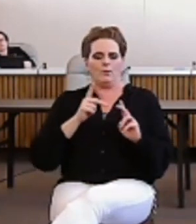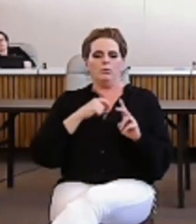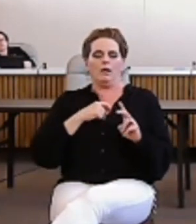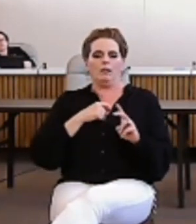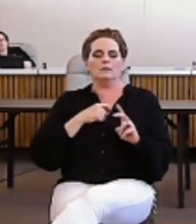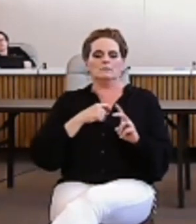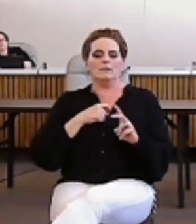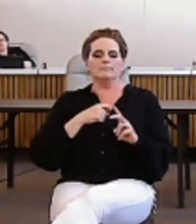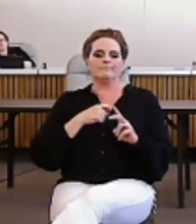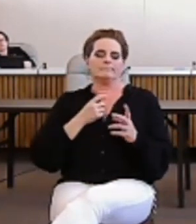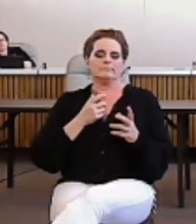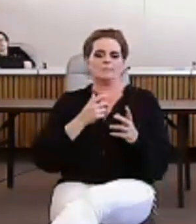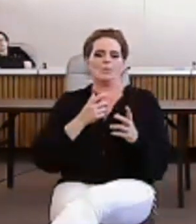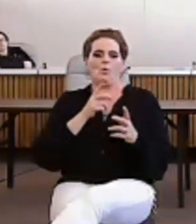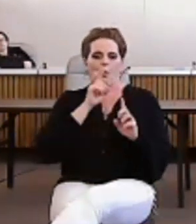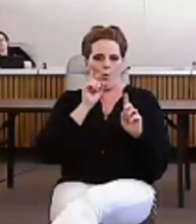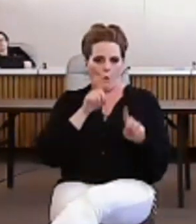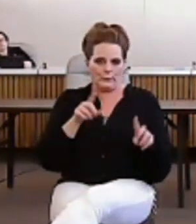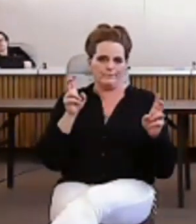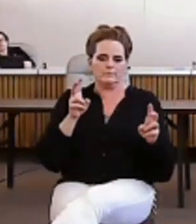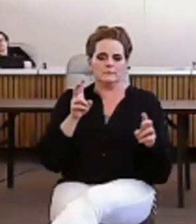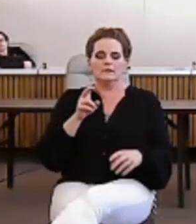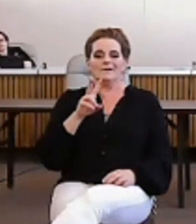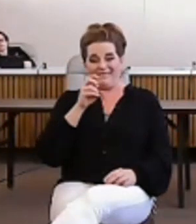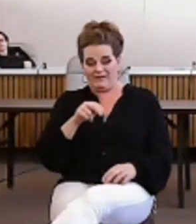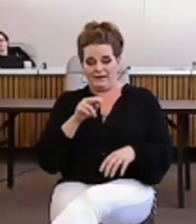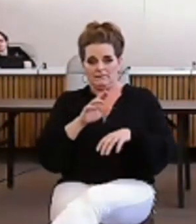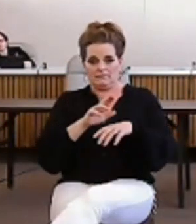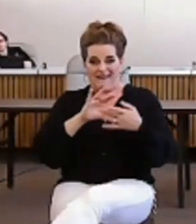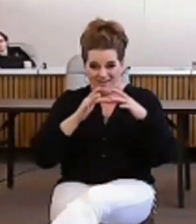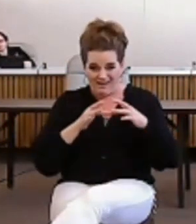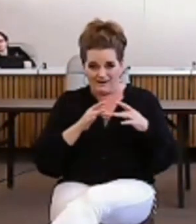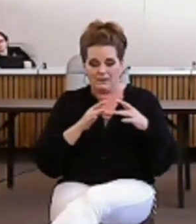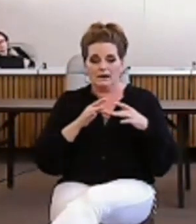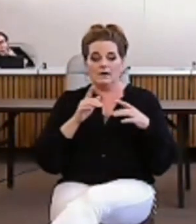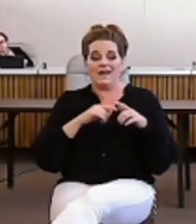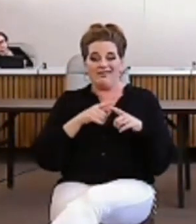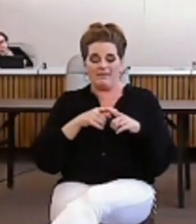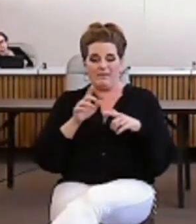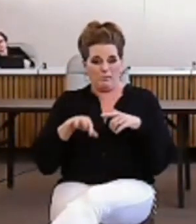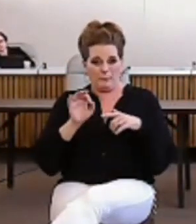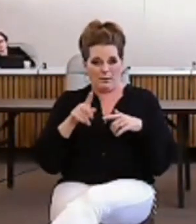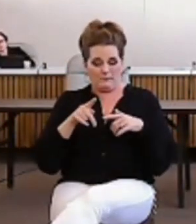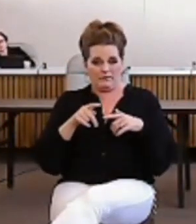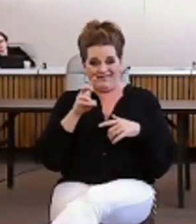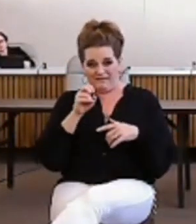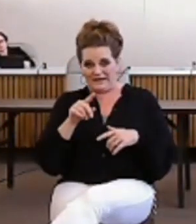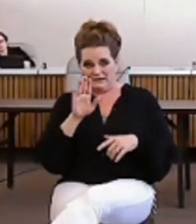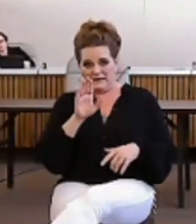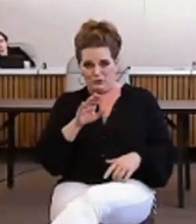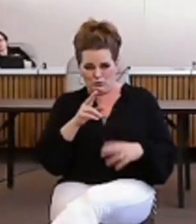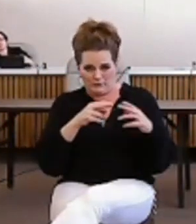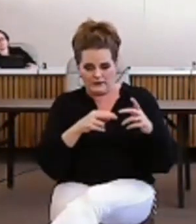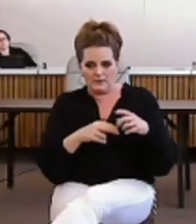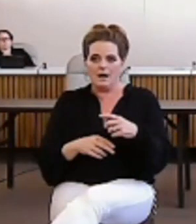order their vehicle online and then come there to pick it up. Is that A combination of